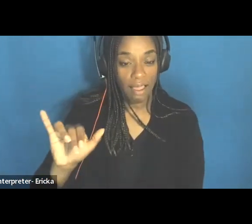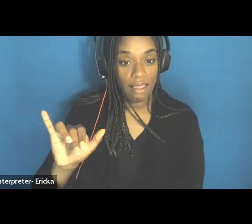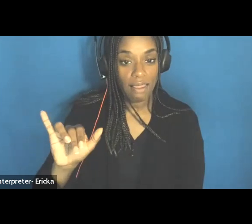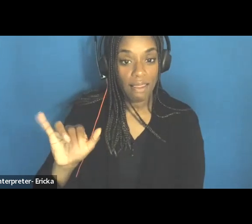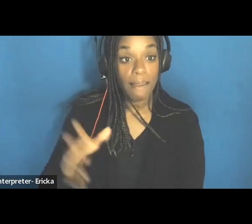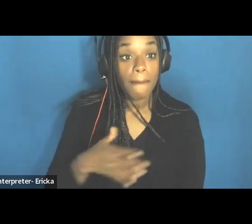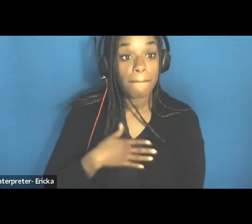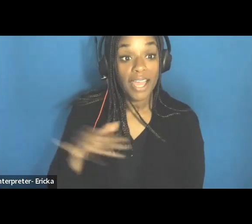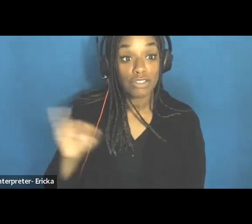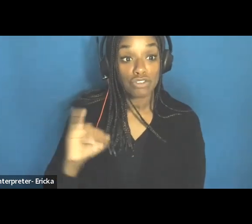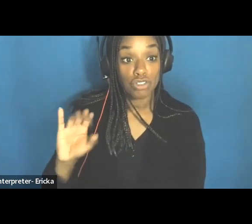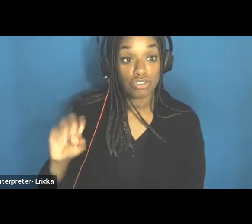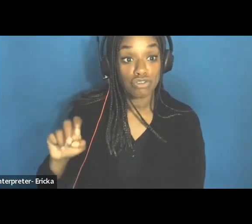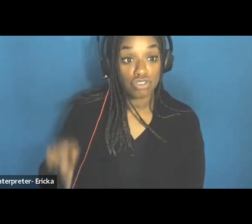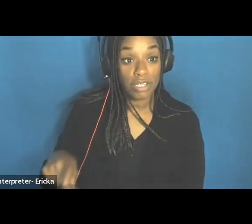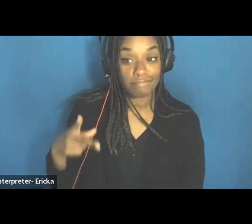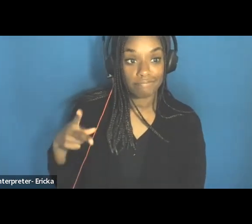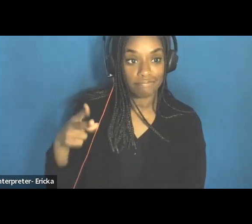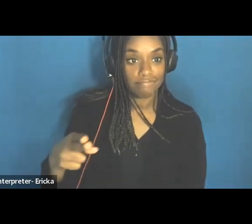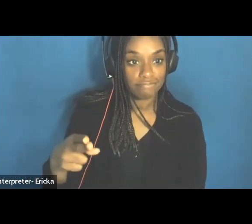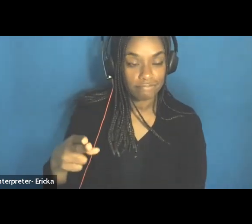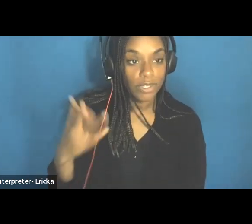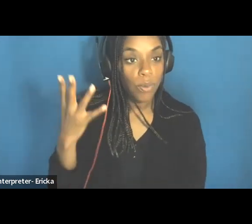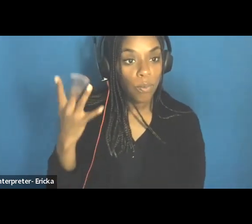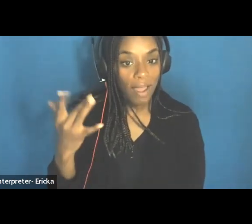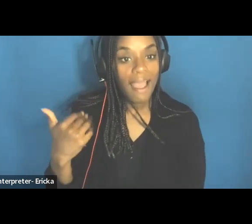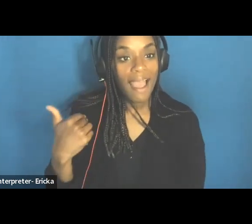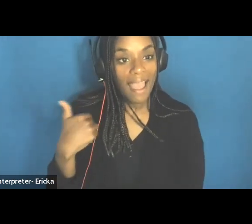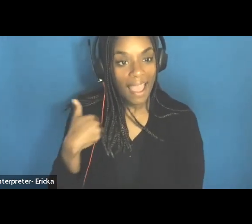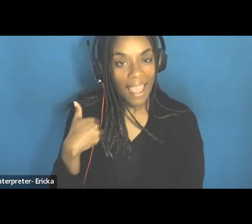chip cut me off because then I had a pre-existing condition.